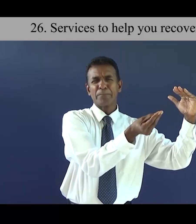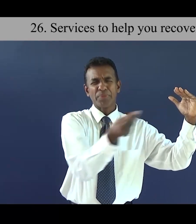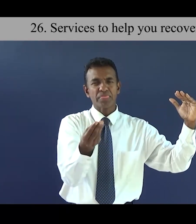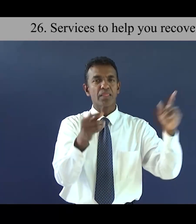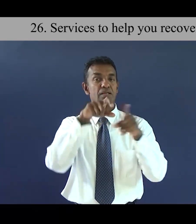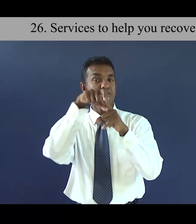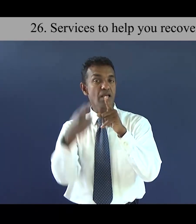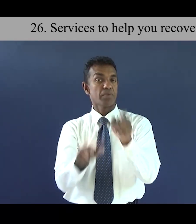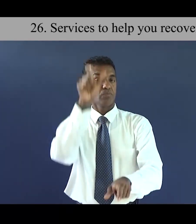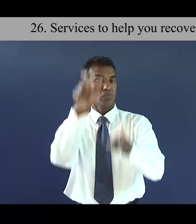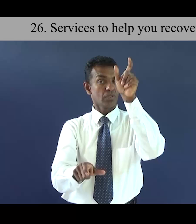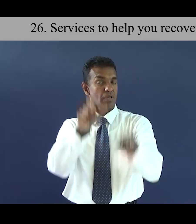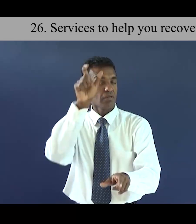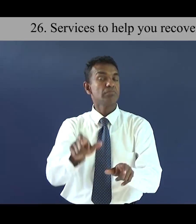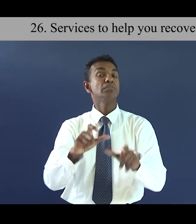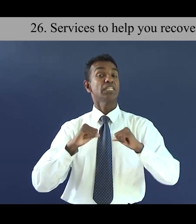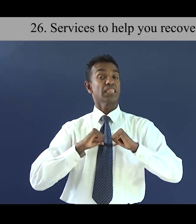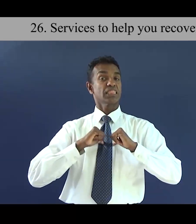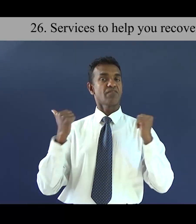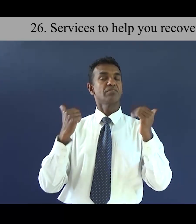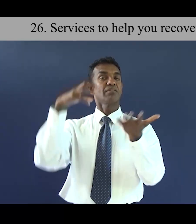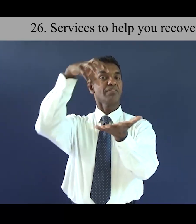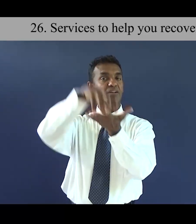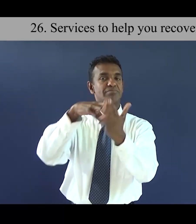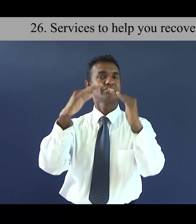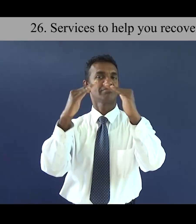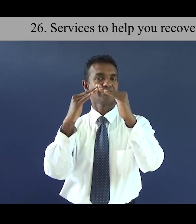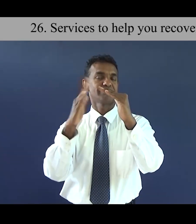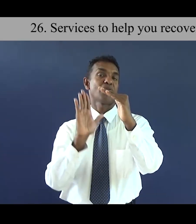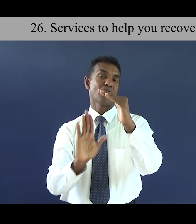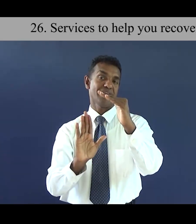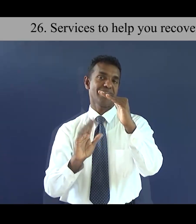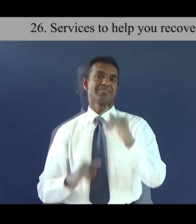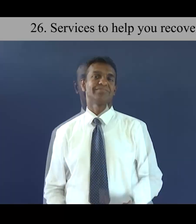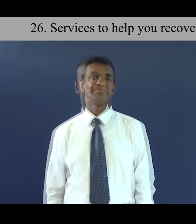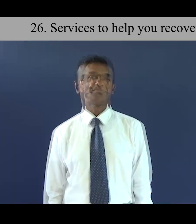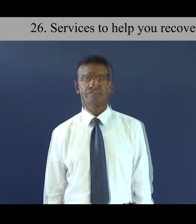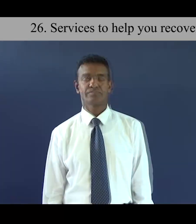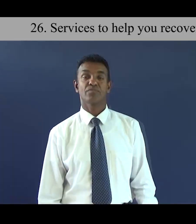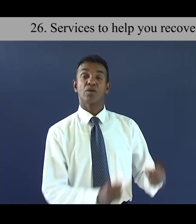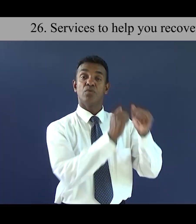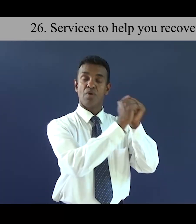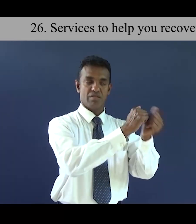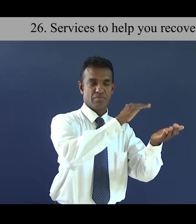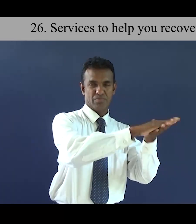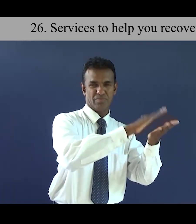These services will be as near to where disabled people live